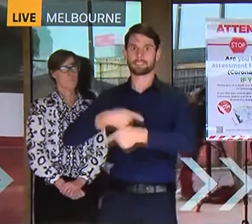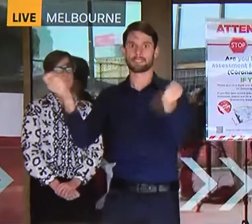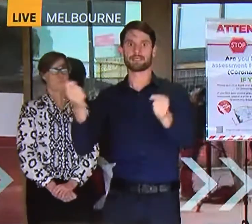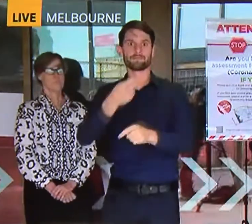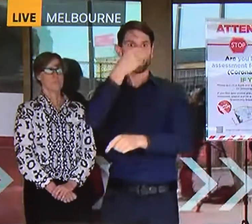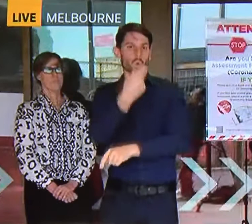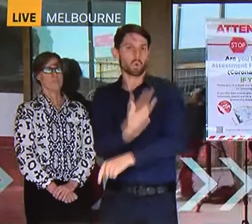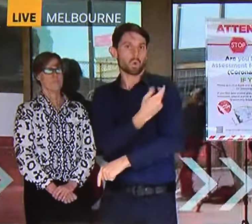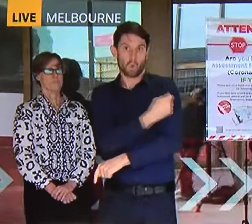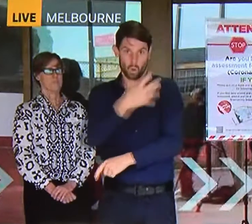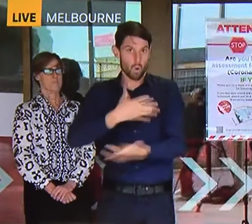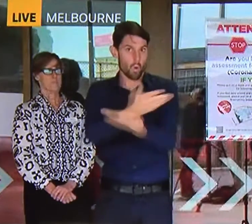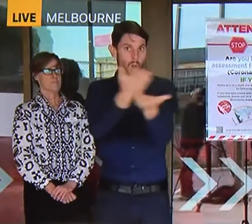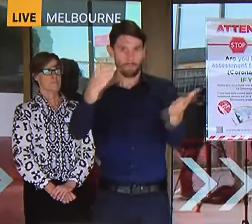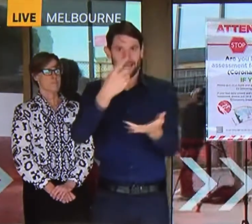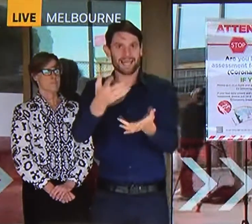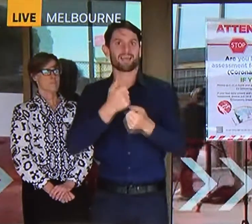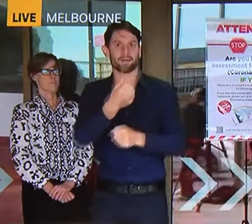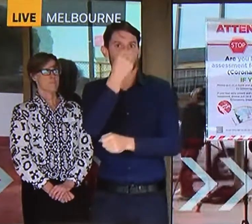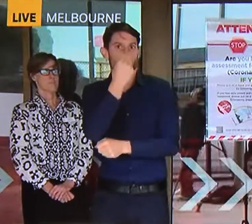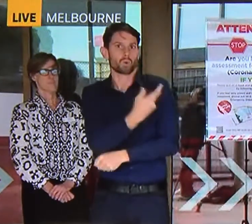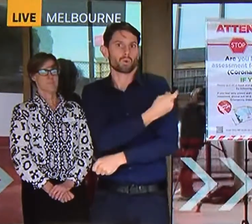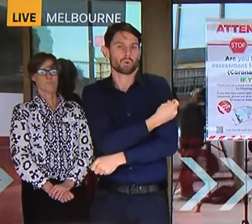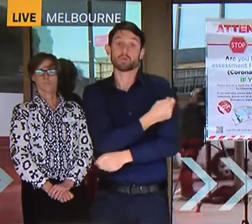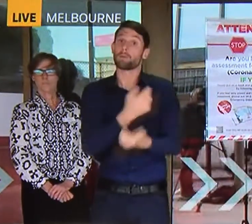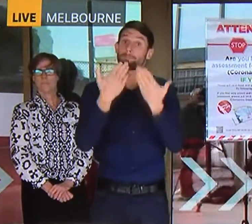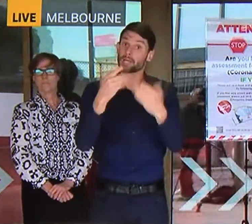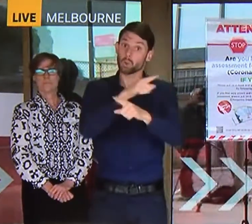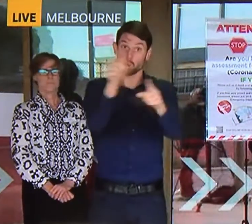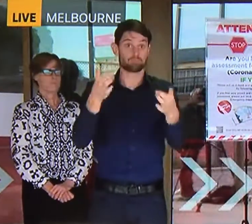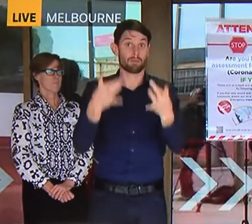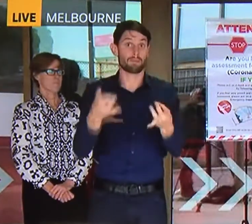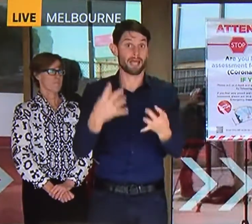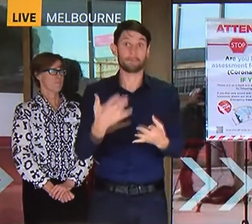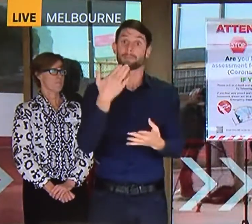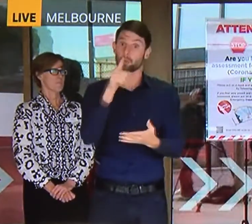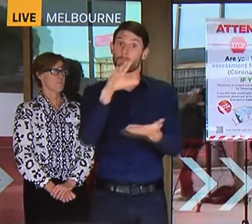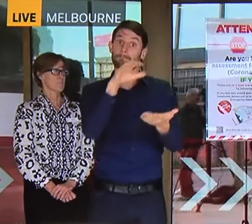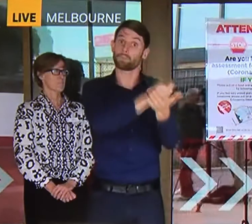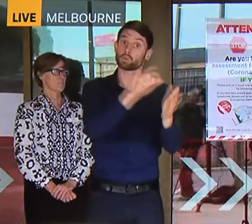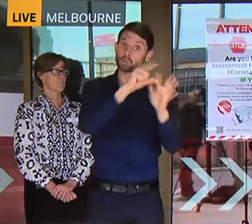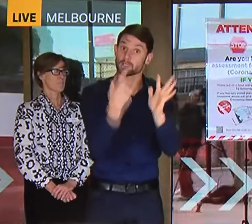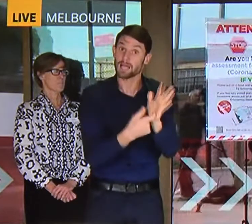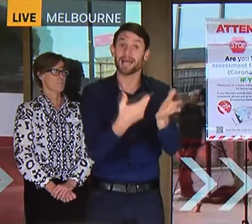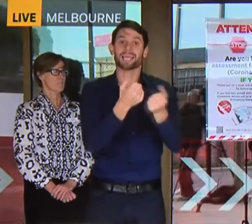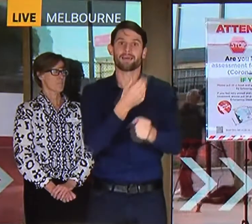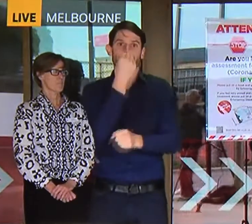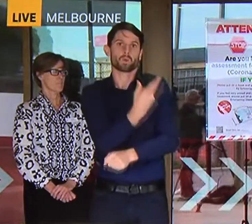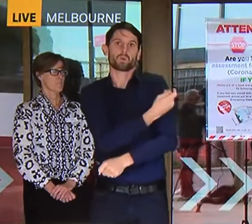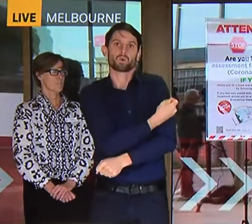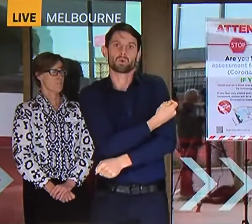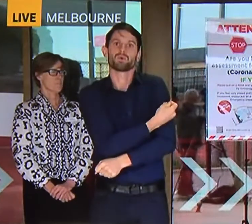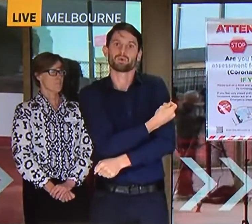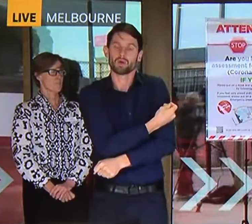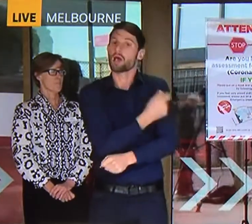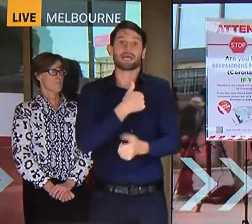and our health workers, but ring ahead and make sure that you've got a booking. But it's, you know, at any time over the course